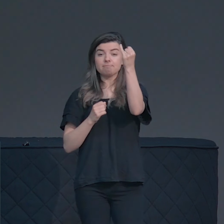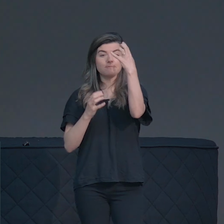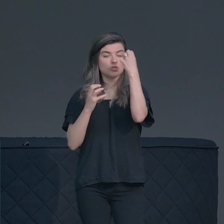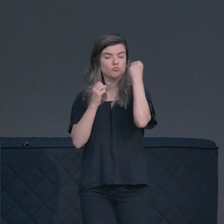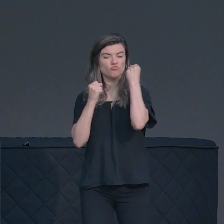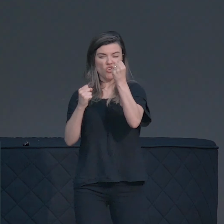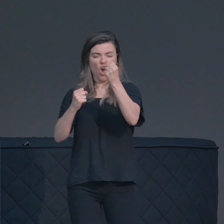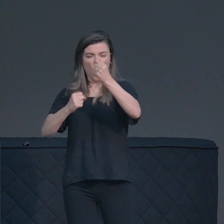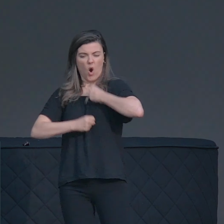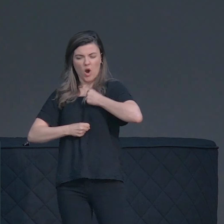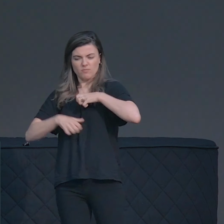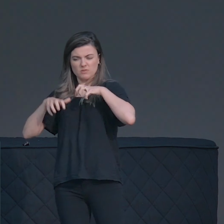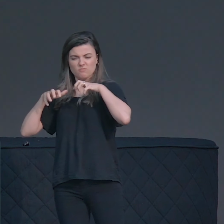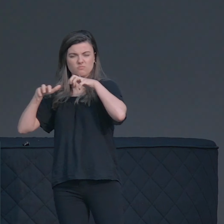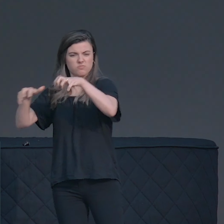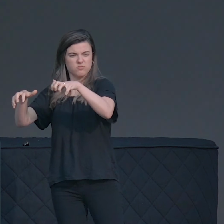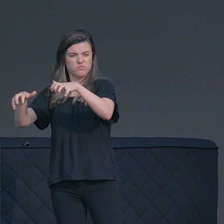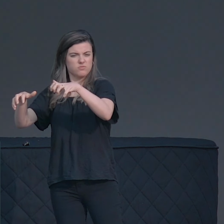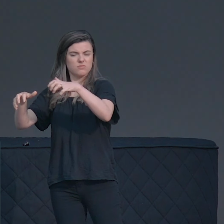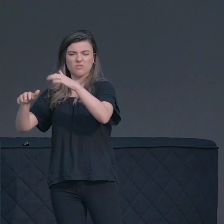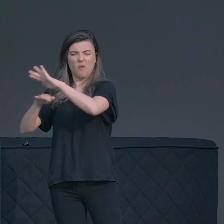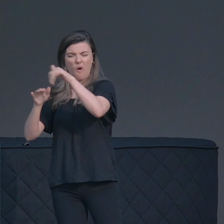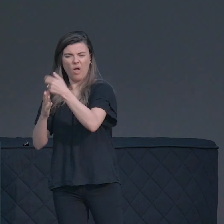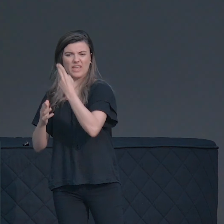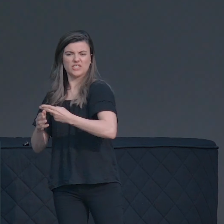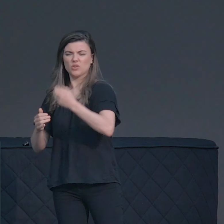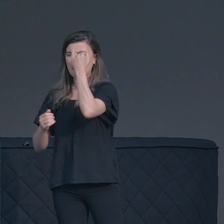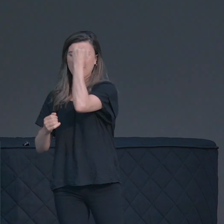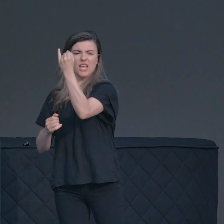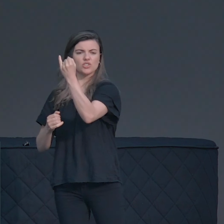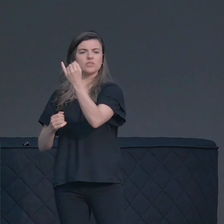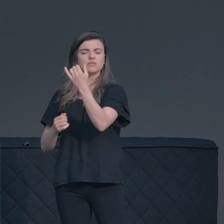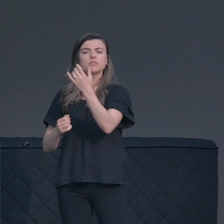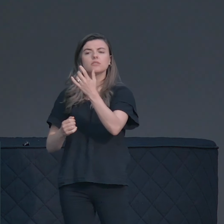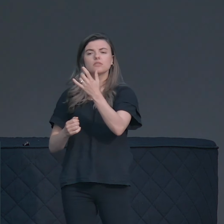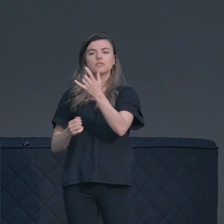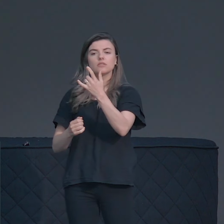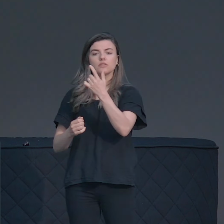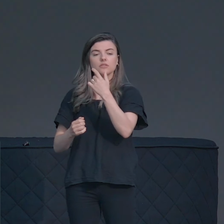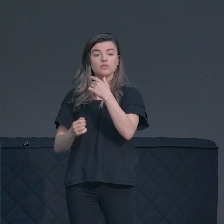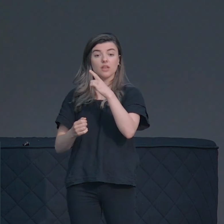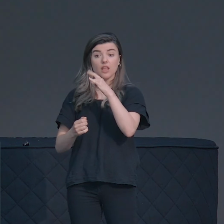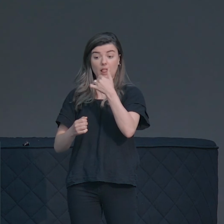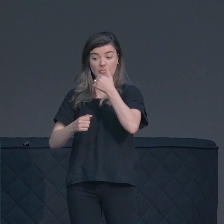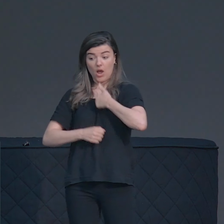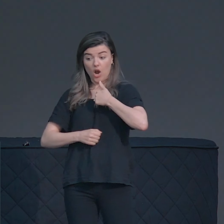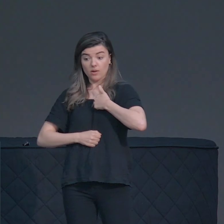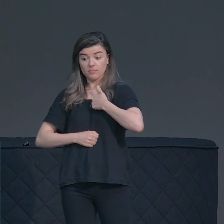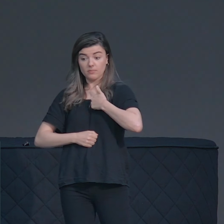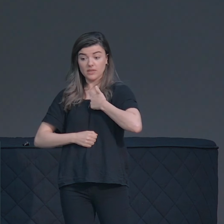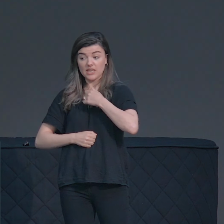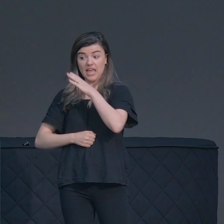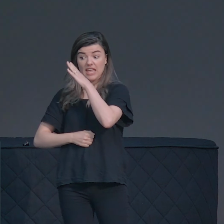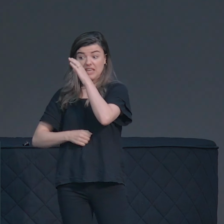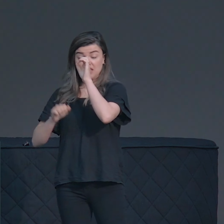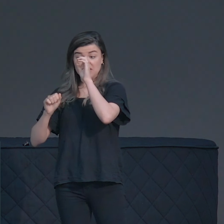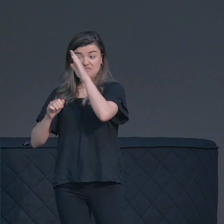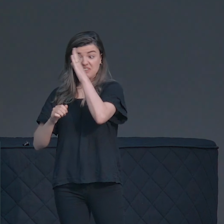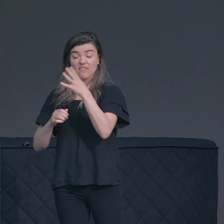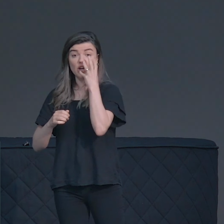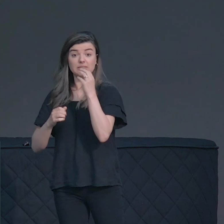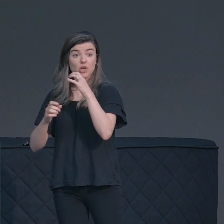army that has ever existed. And you can't say that this mighty army can never be attacked, even though